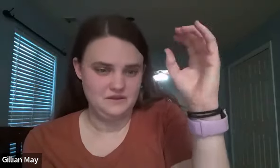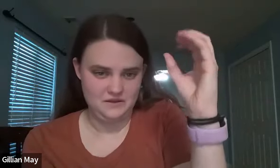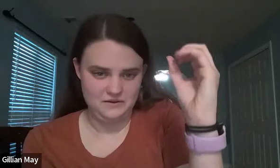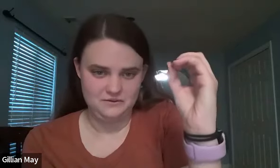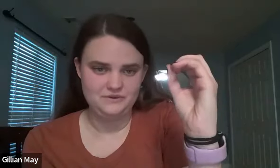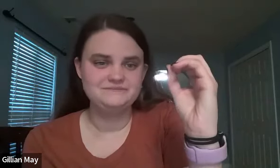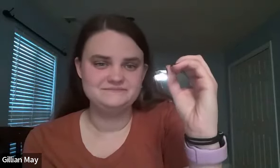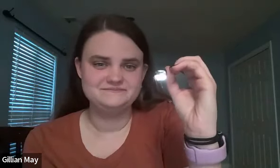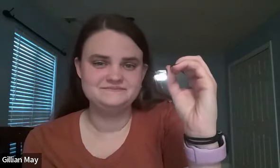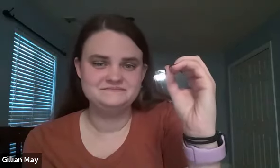O.